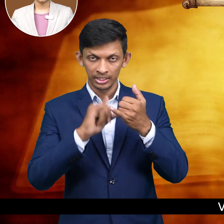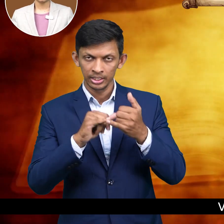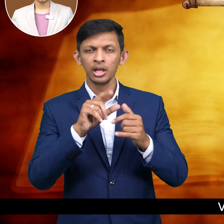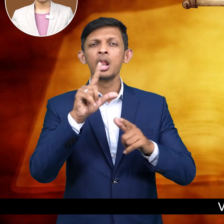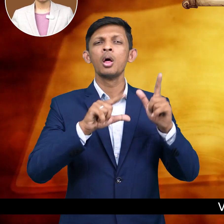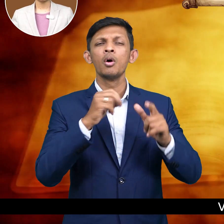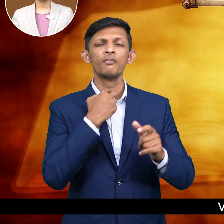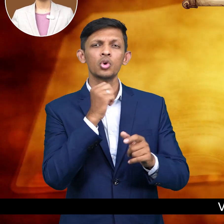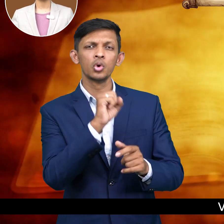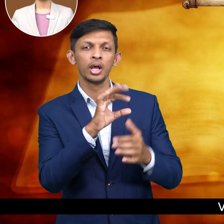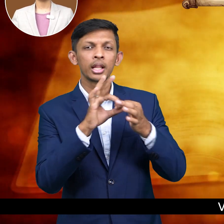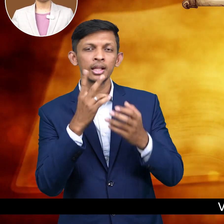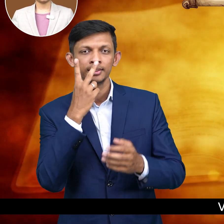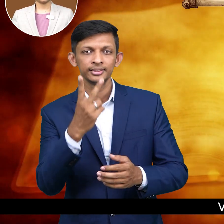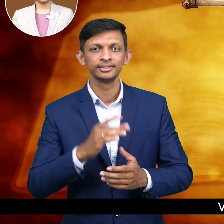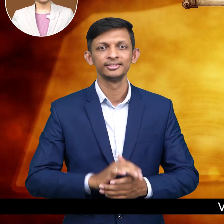Vedas.